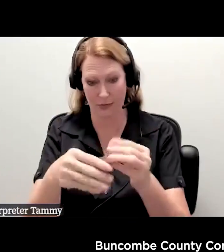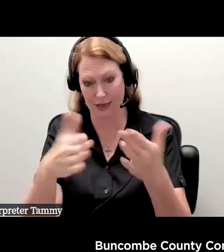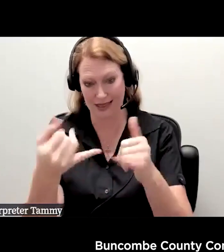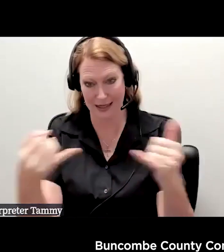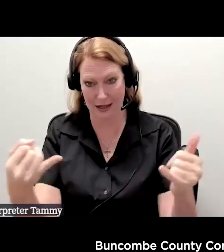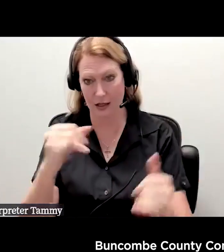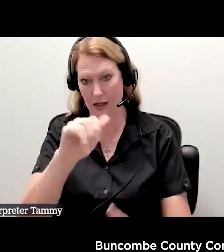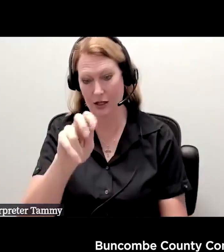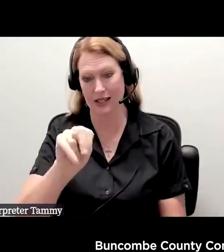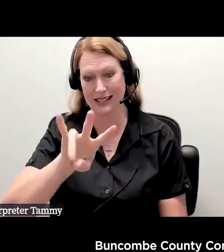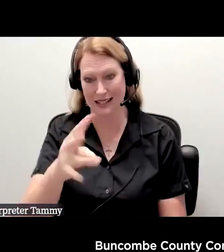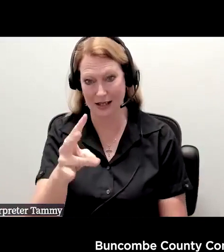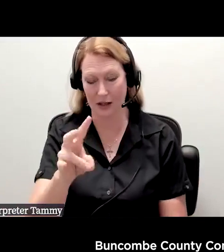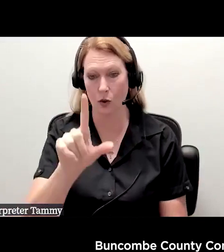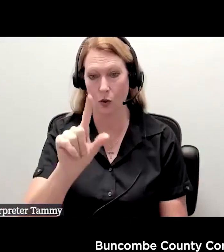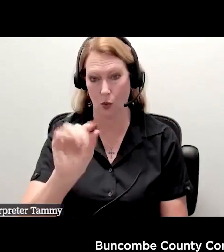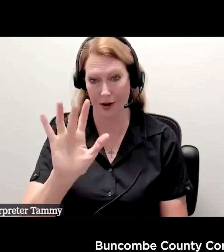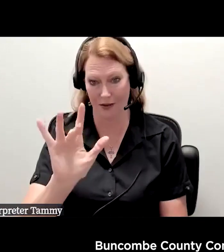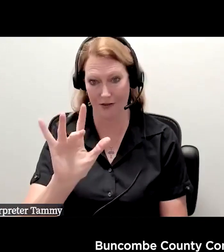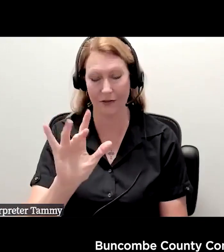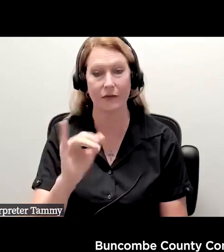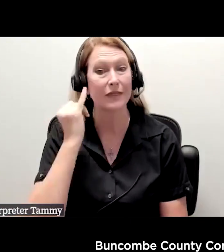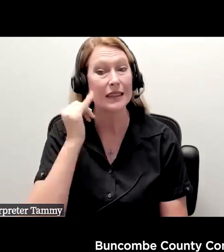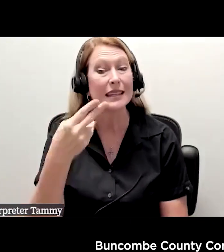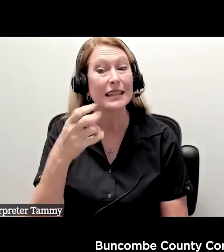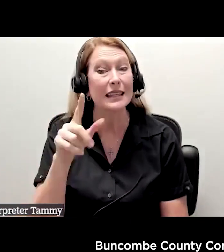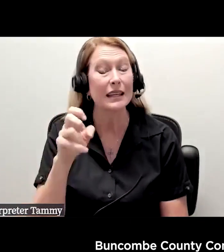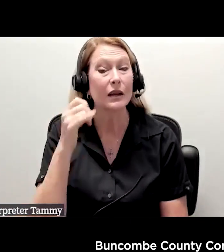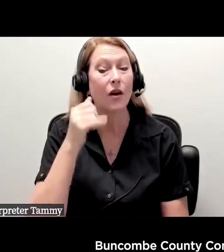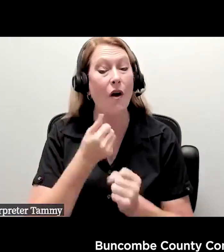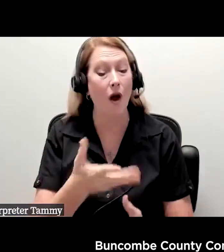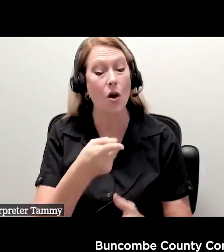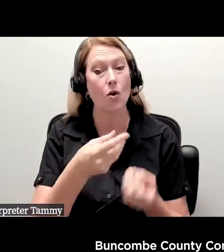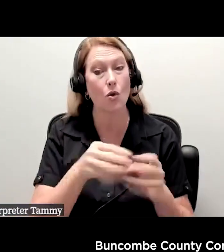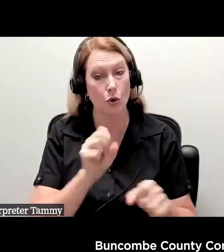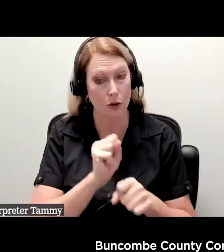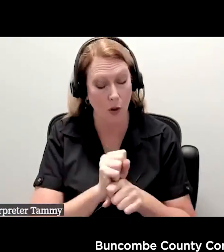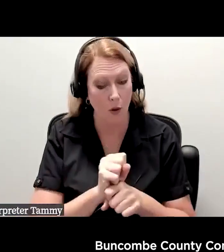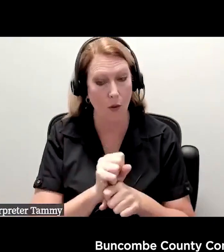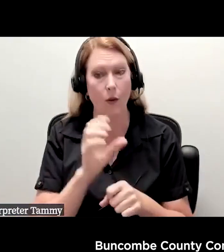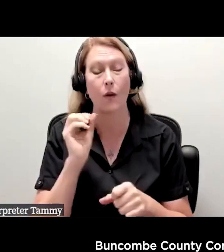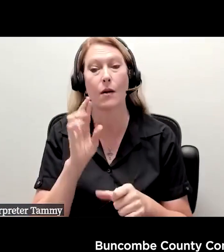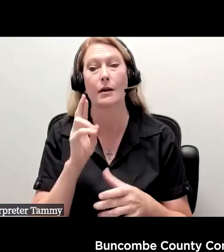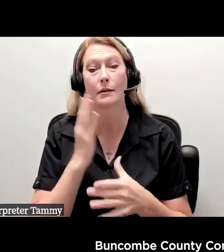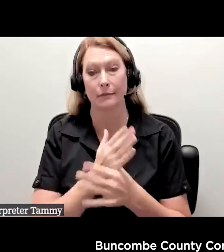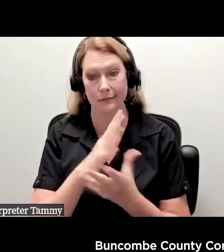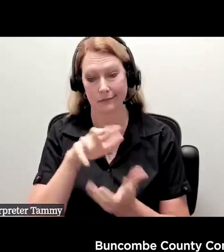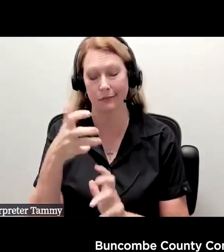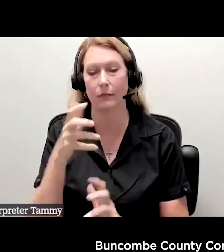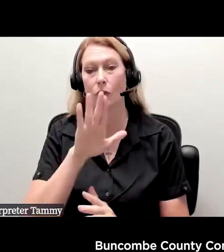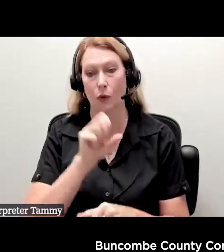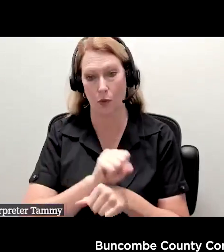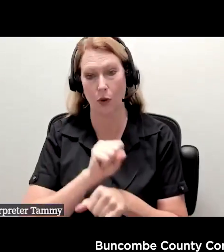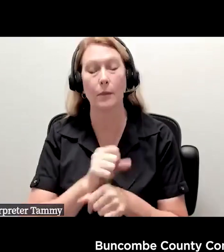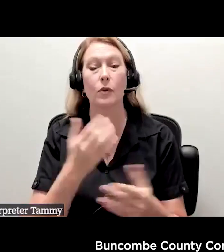7th, 2025. If Helene caused you to lose your job or interrupted your employment, you may